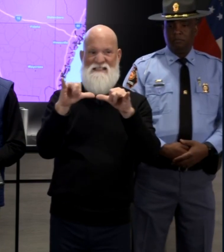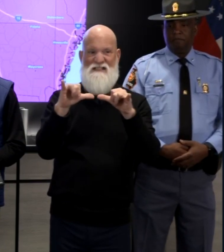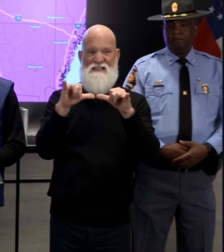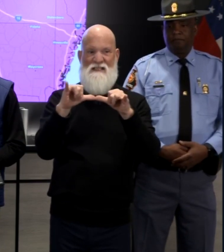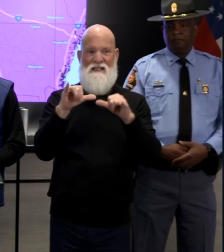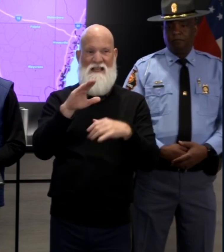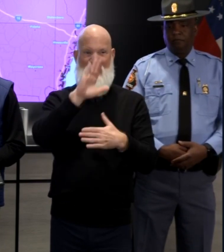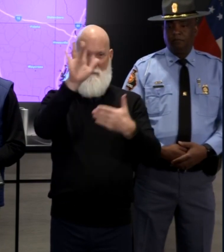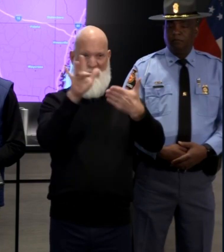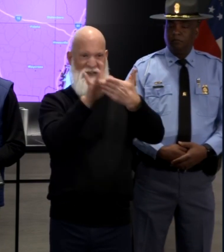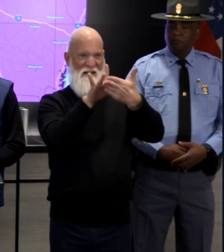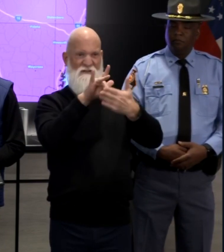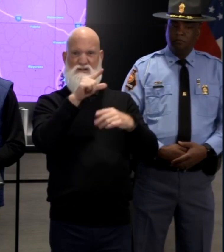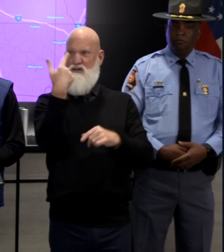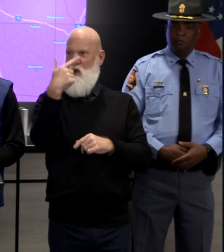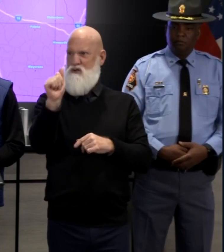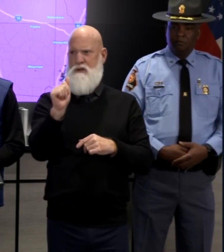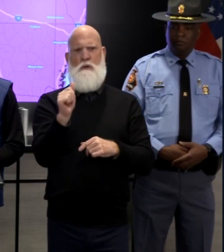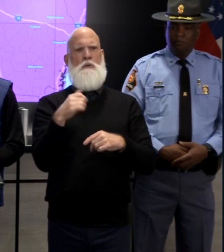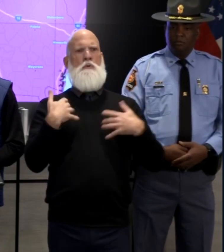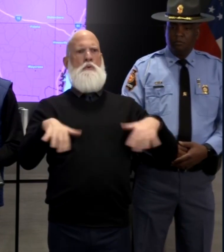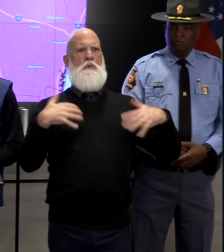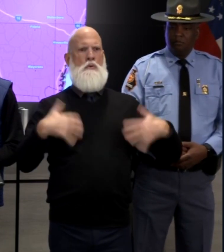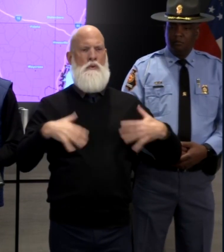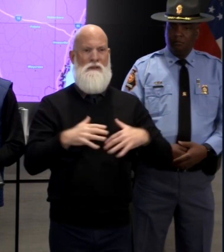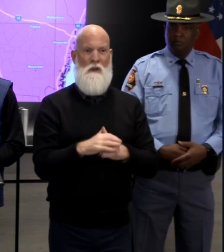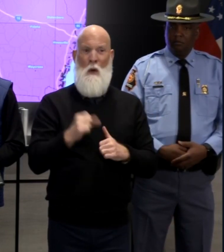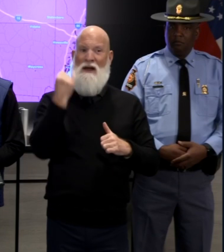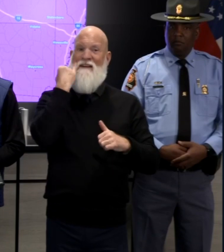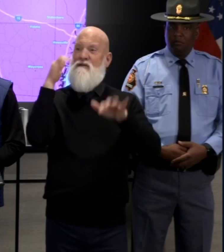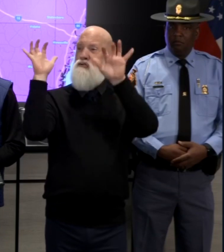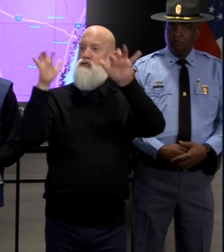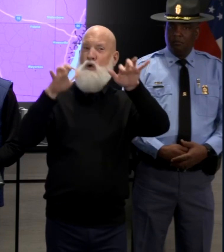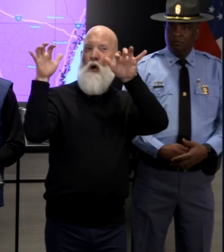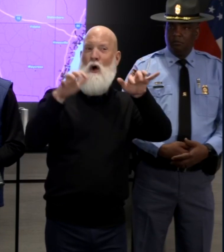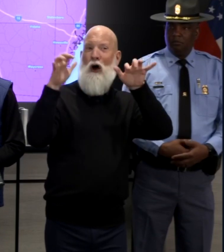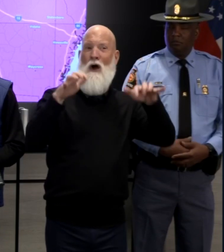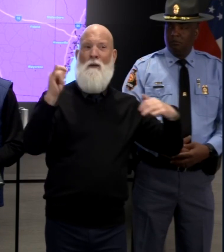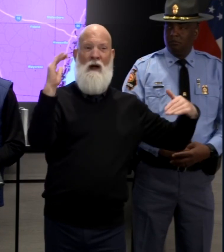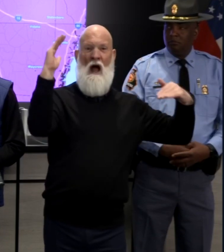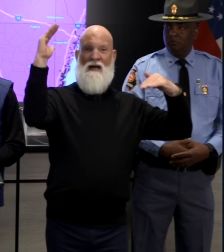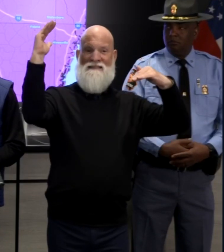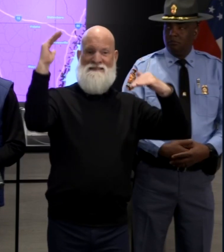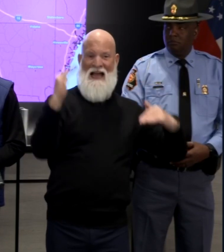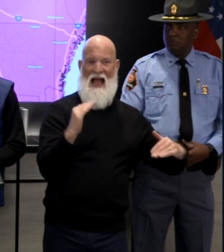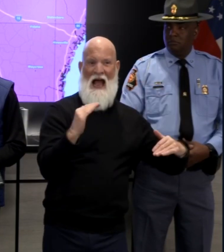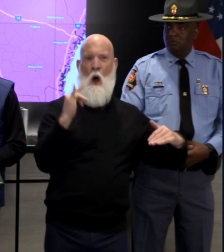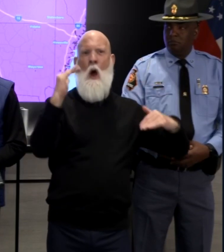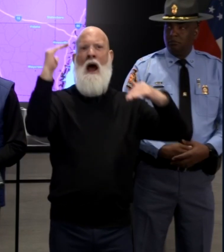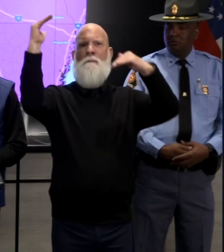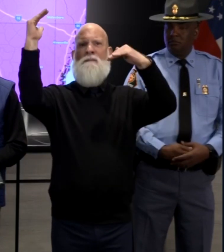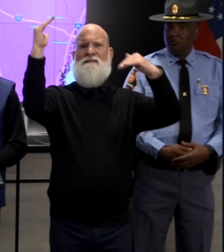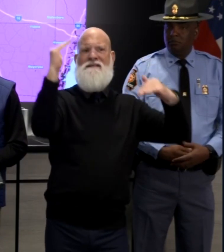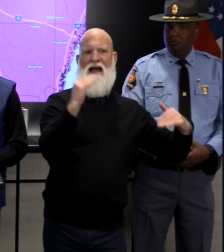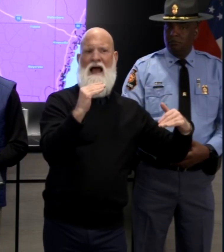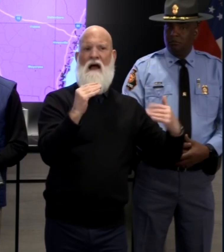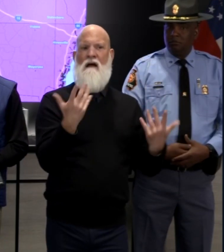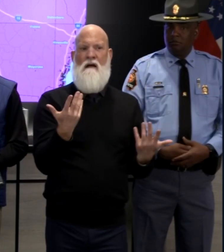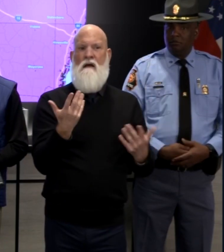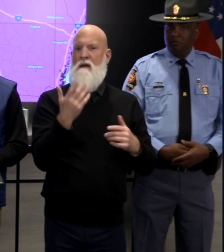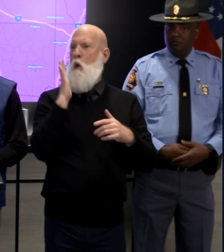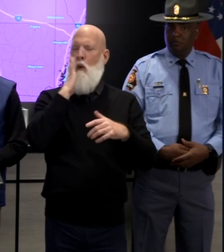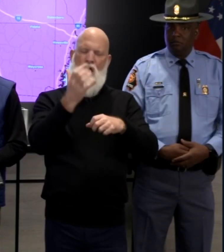if those things shift just a little bit, it can create a lot of havoc. So us, like Commissioner McMurray was talking about,